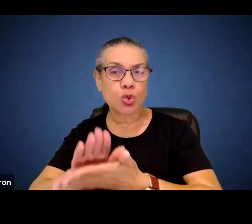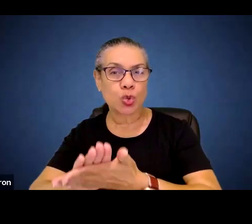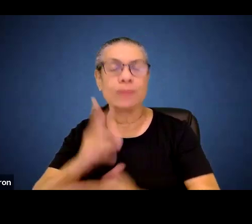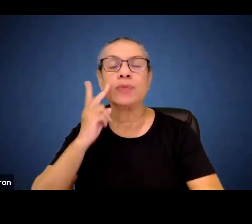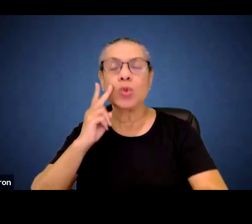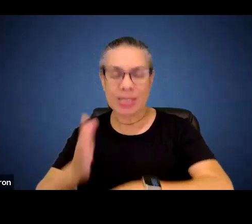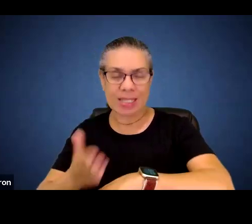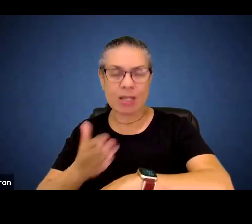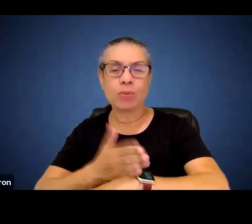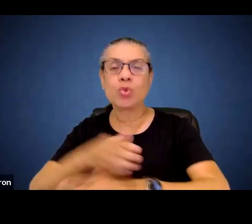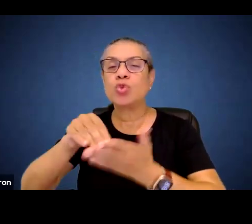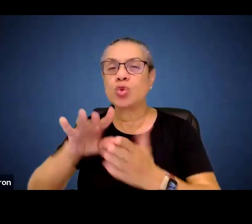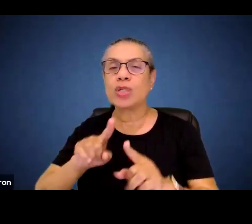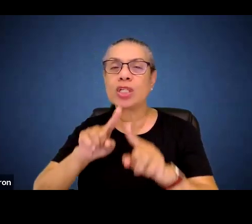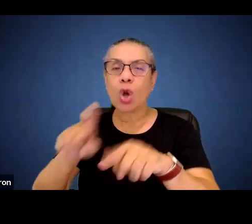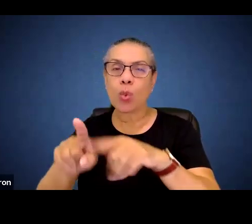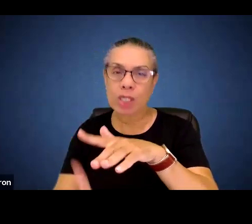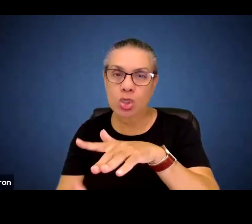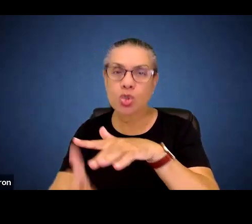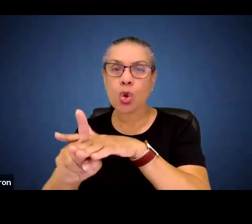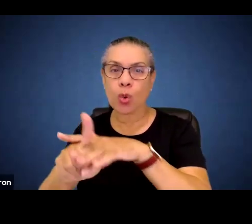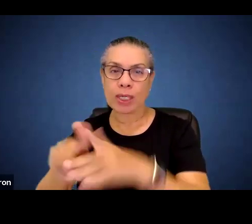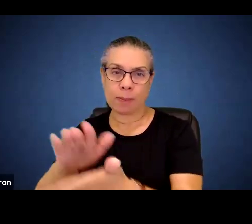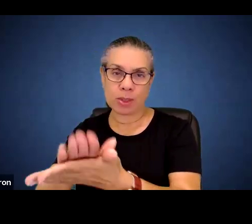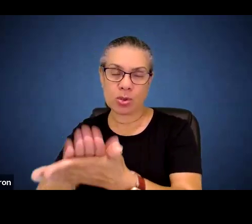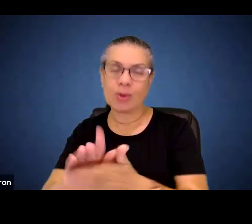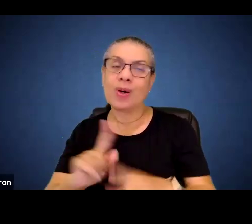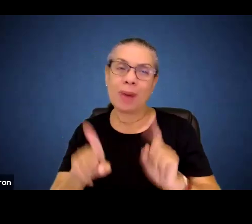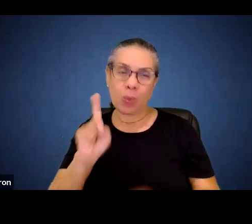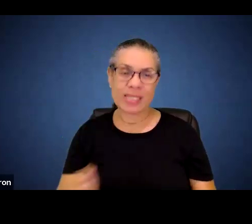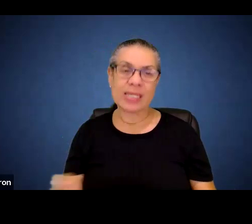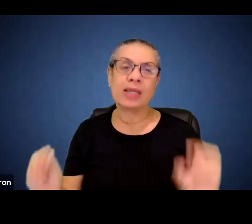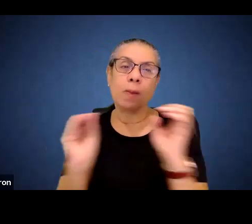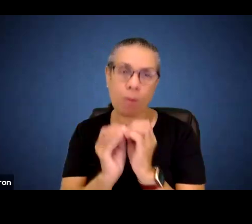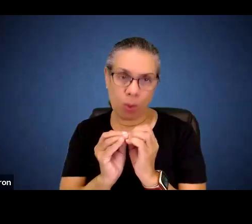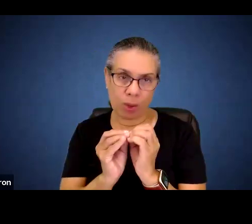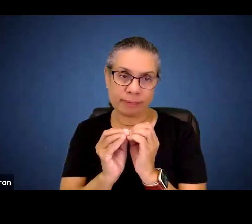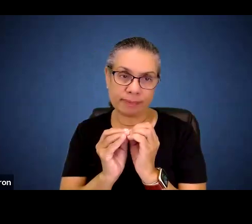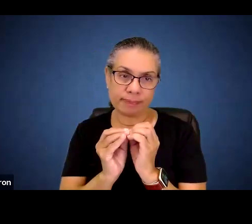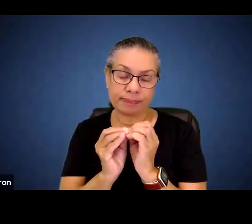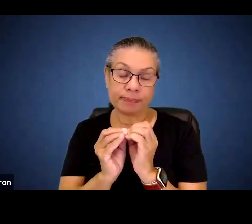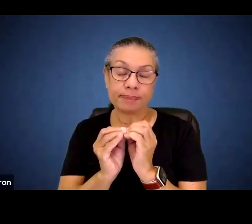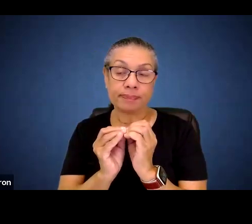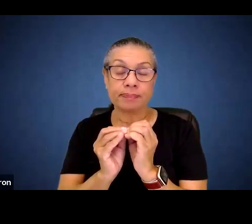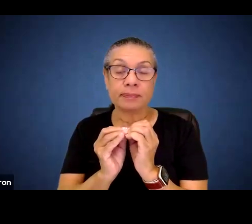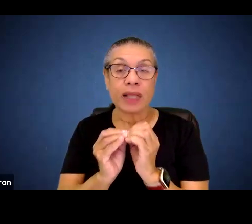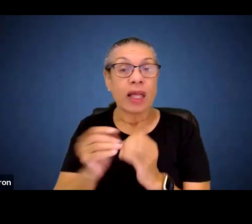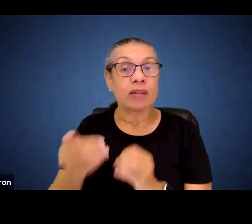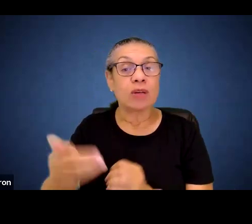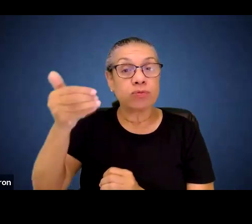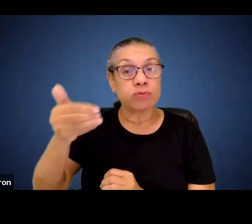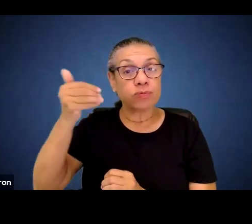improvement with an urgent need for further progress. As we have discussed in previous